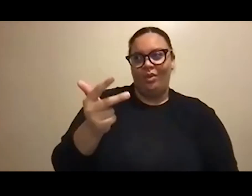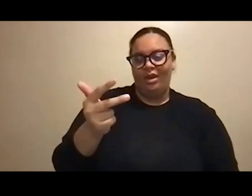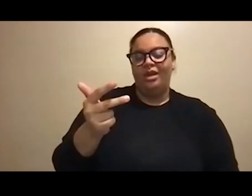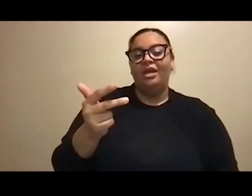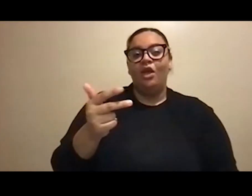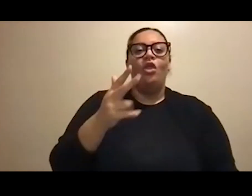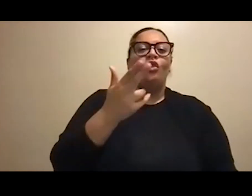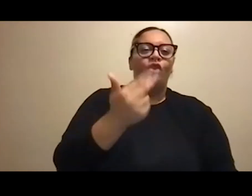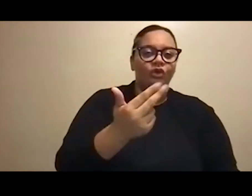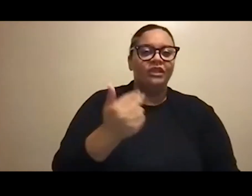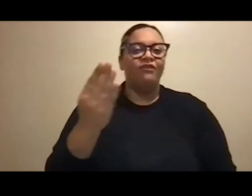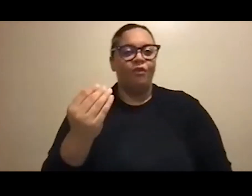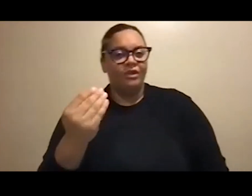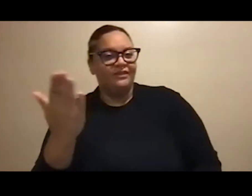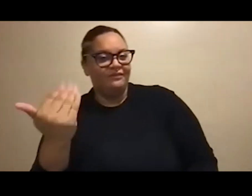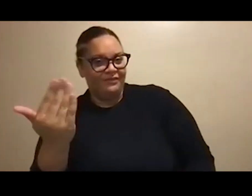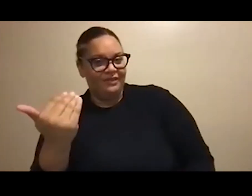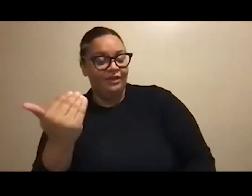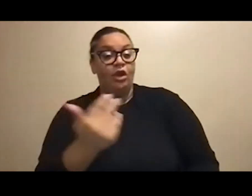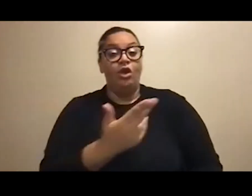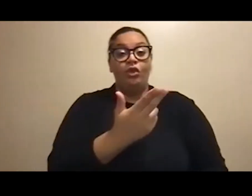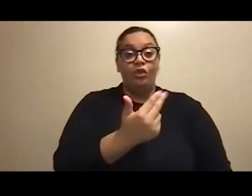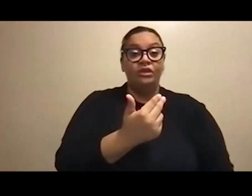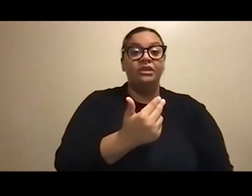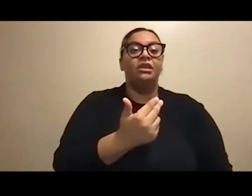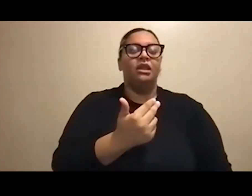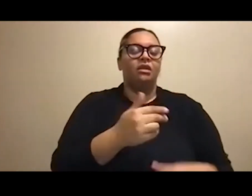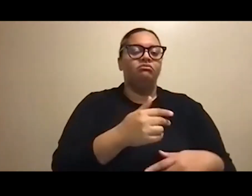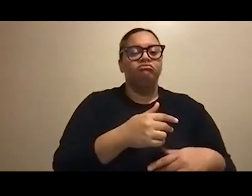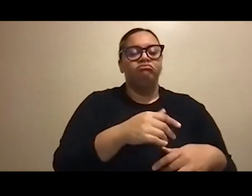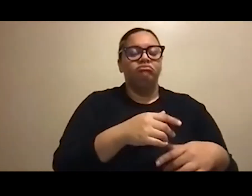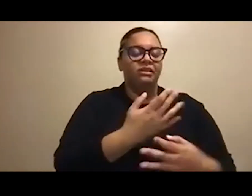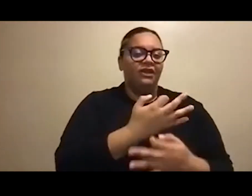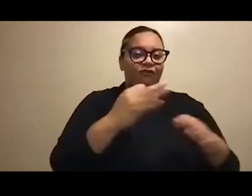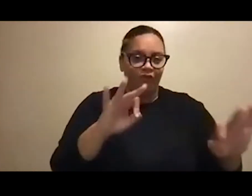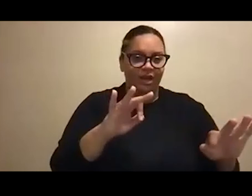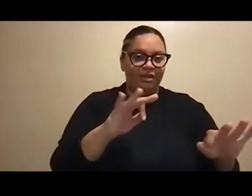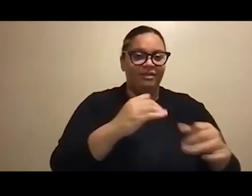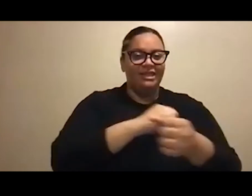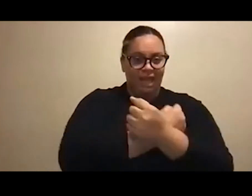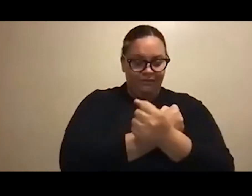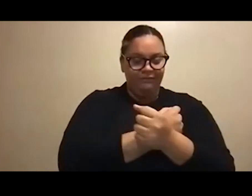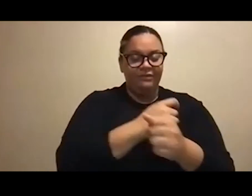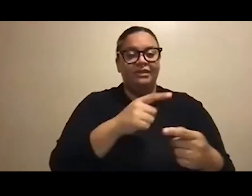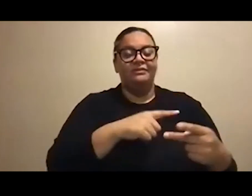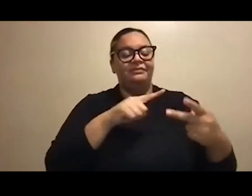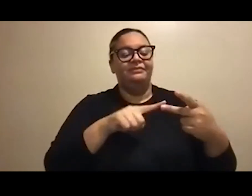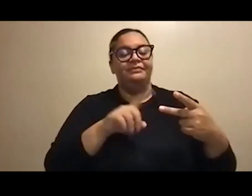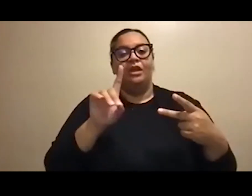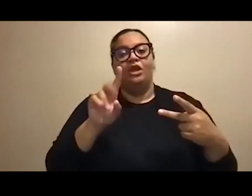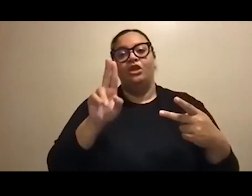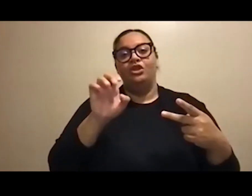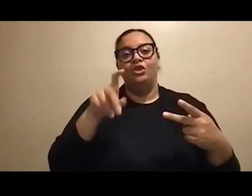15th. 13th abolished slavery, 14th guaranteed due process and equal protection,